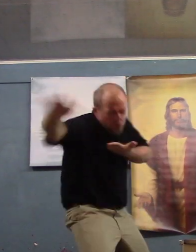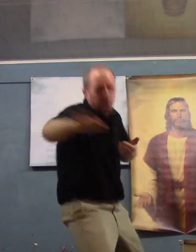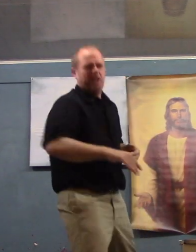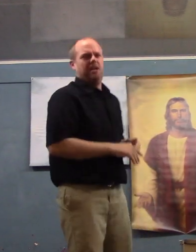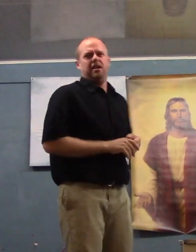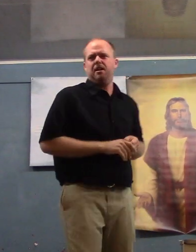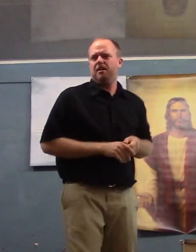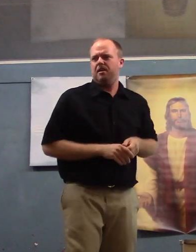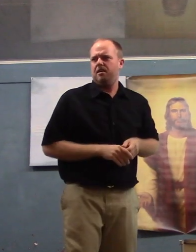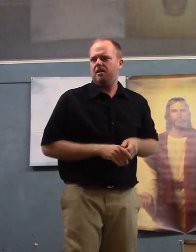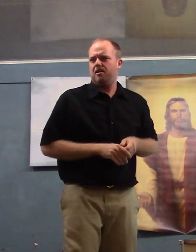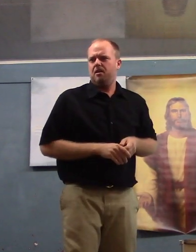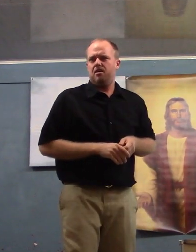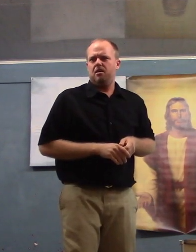holy.